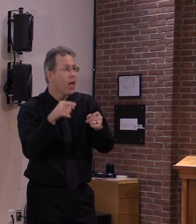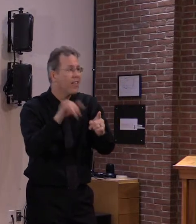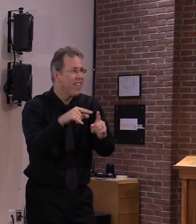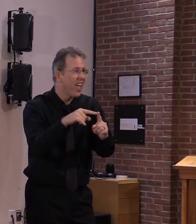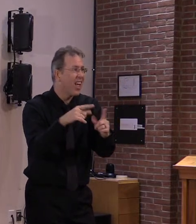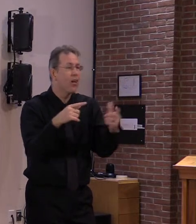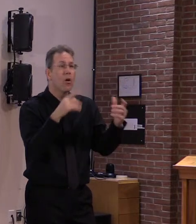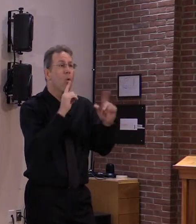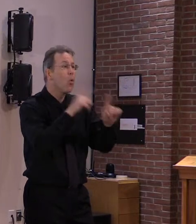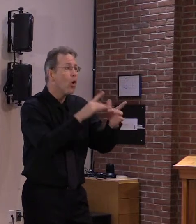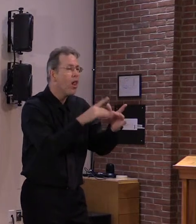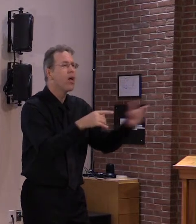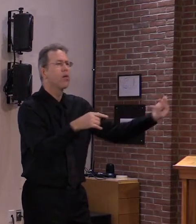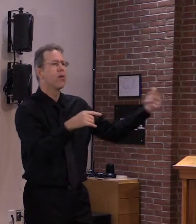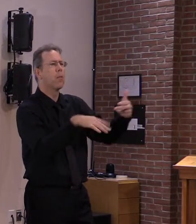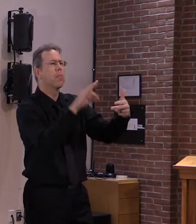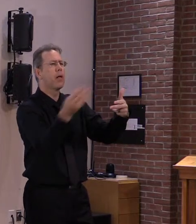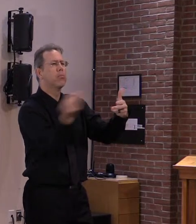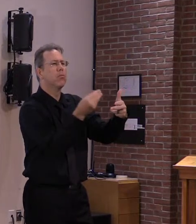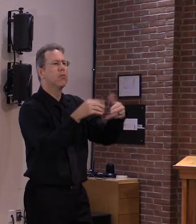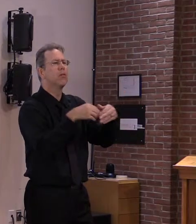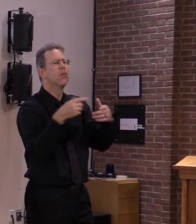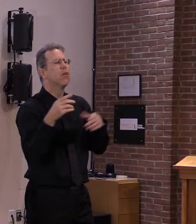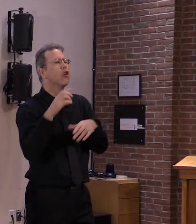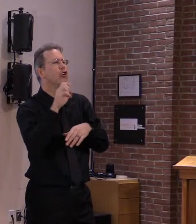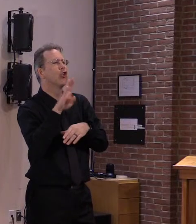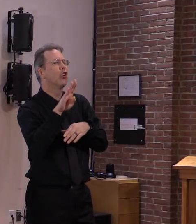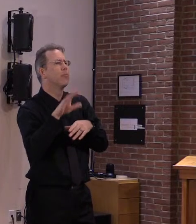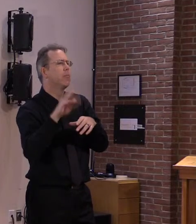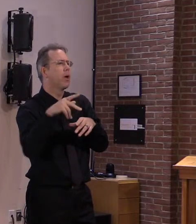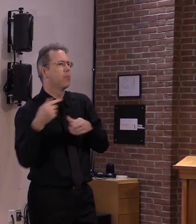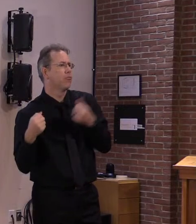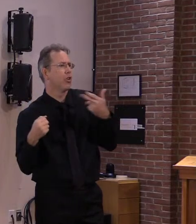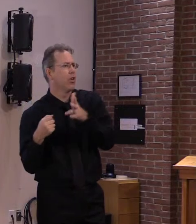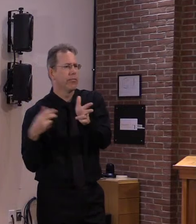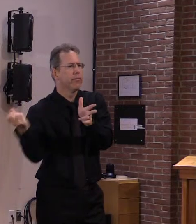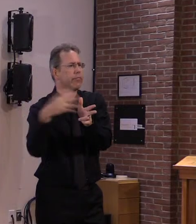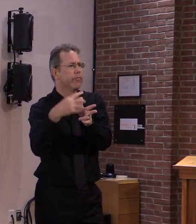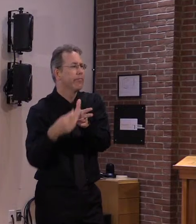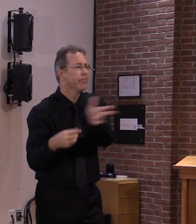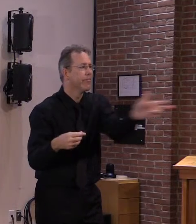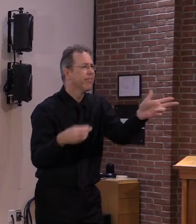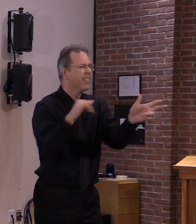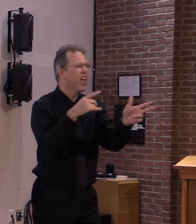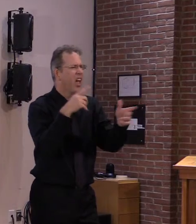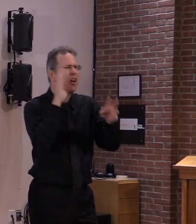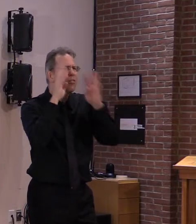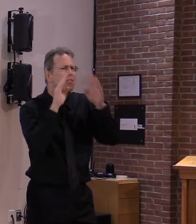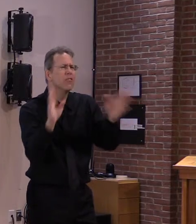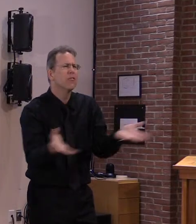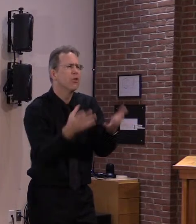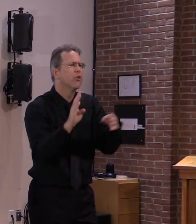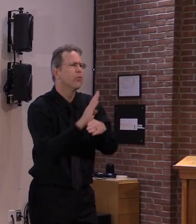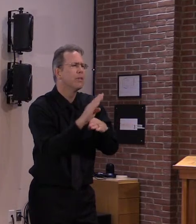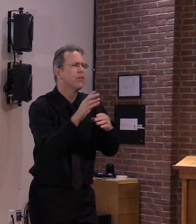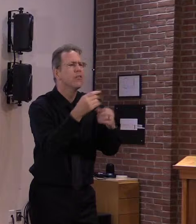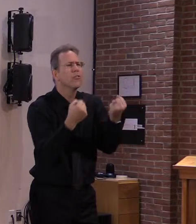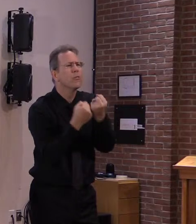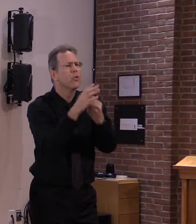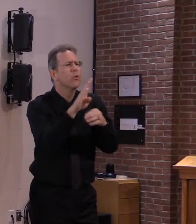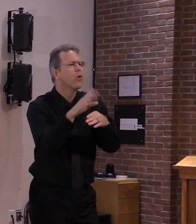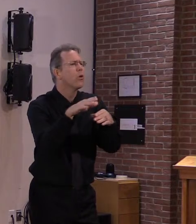operates. So I raise this issue today because I want to again re-emphasize the major way we have to protect